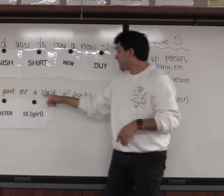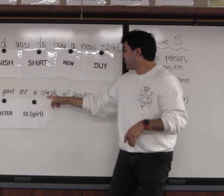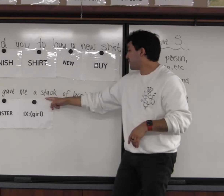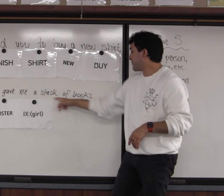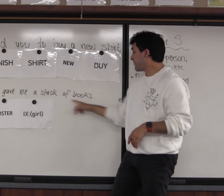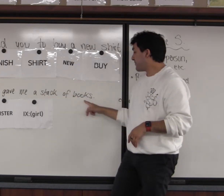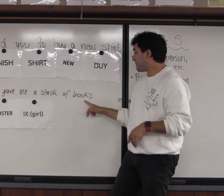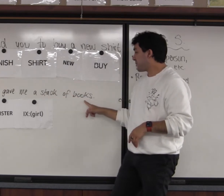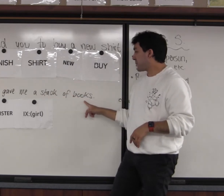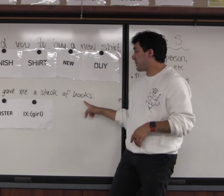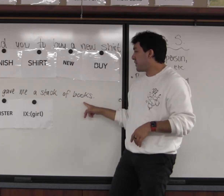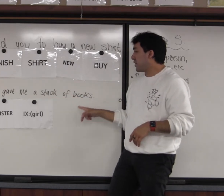she, etc.